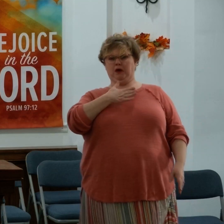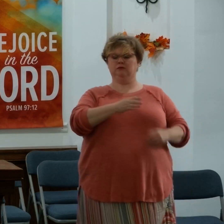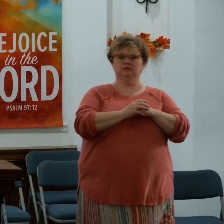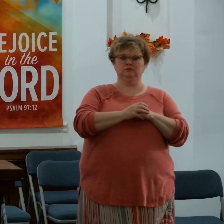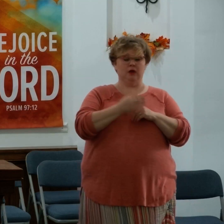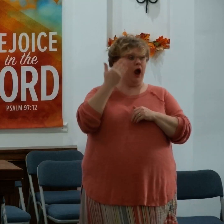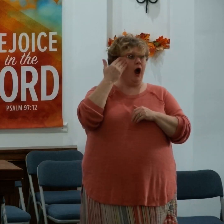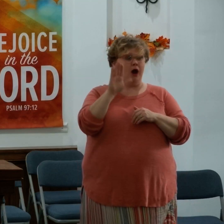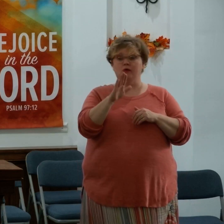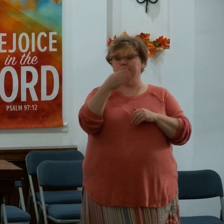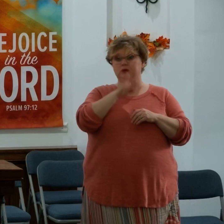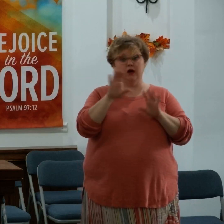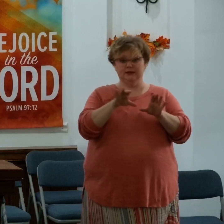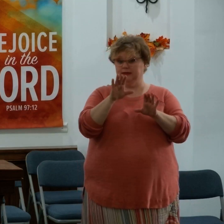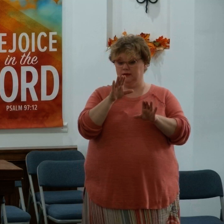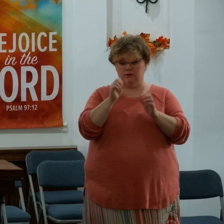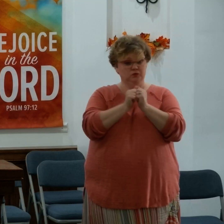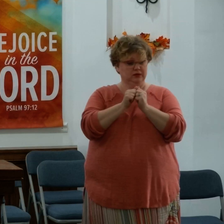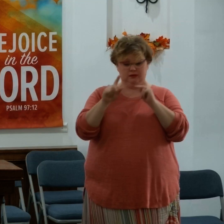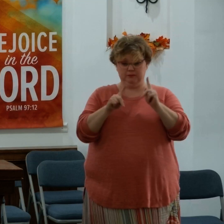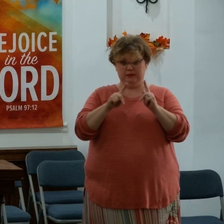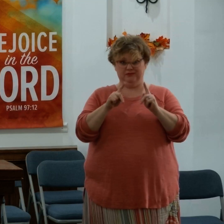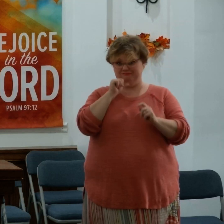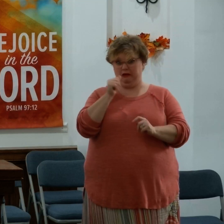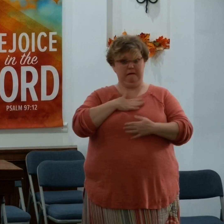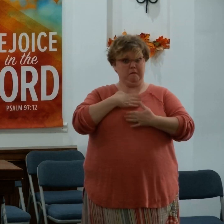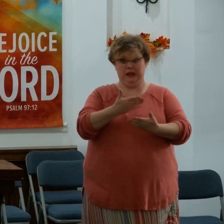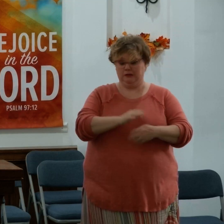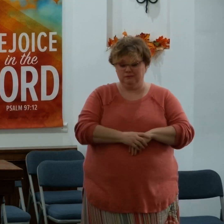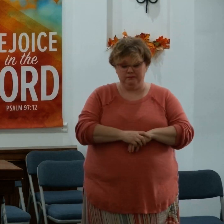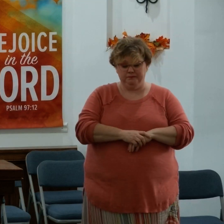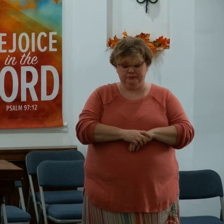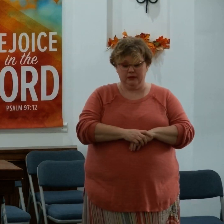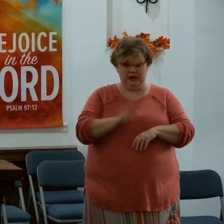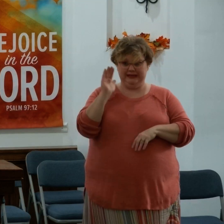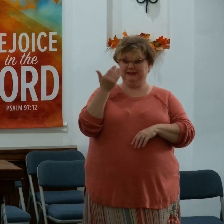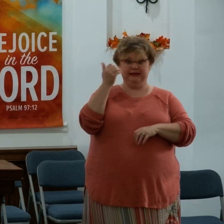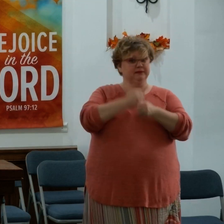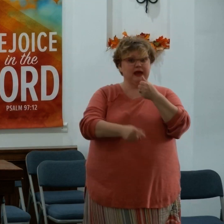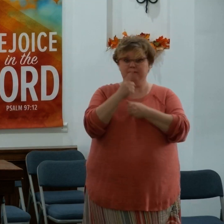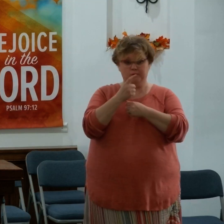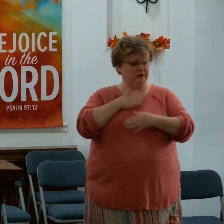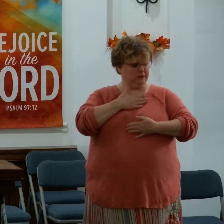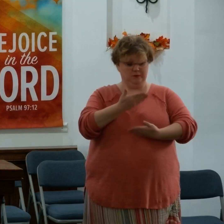I don't know what God did with those who were not willing, but it appears that everyone